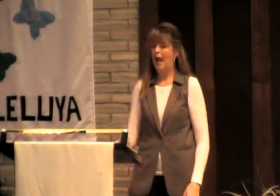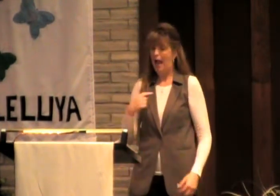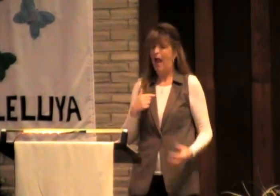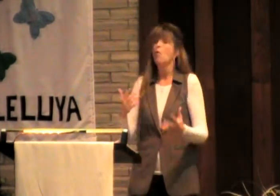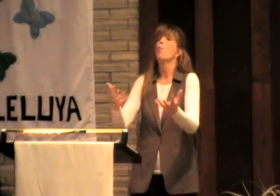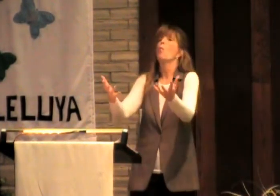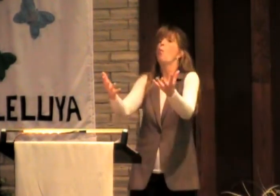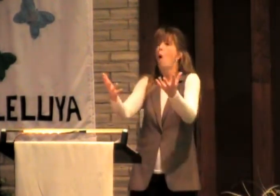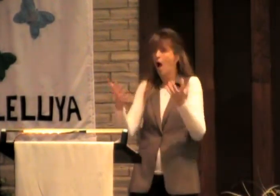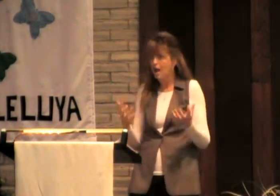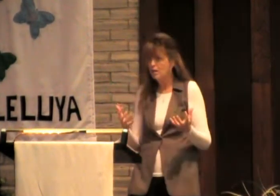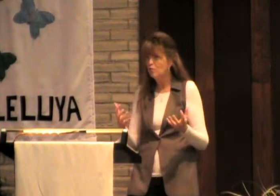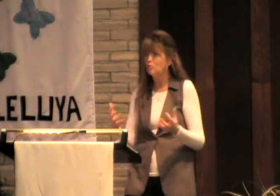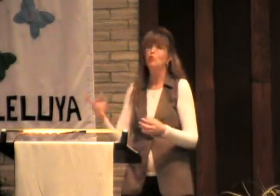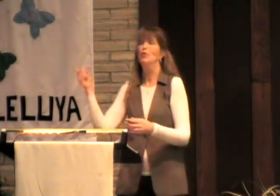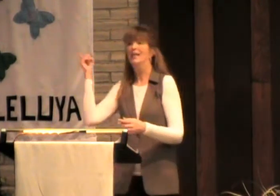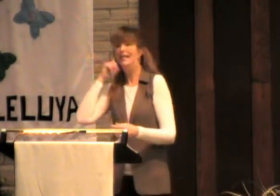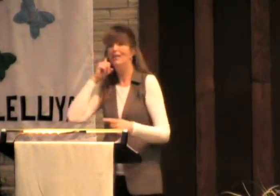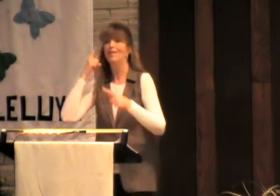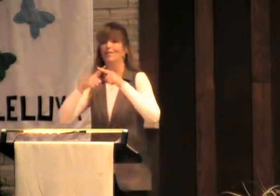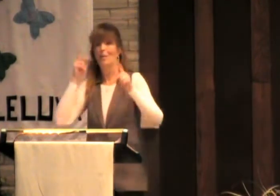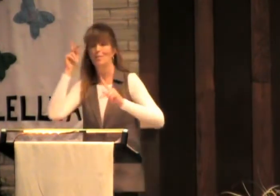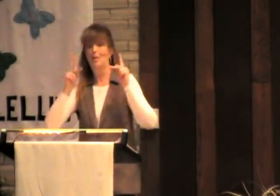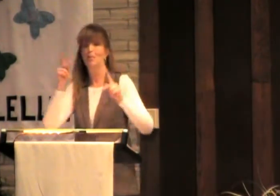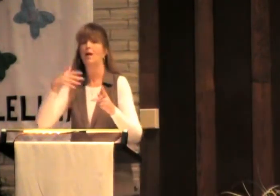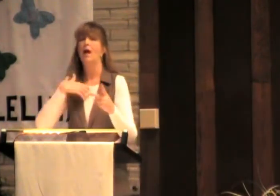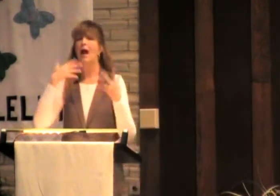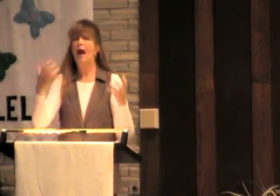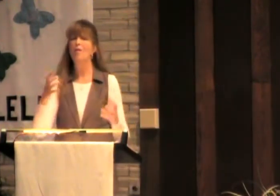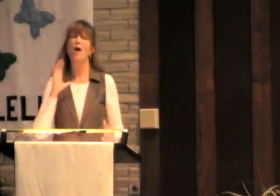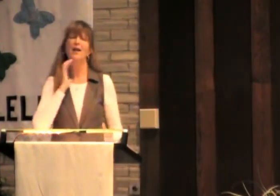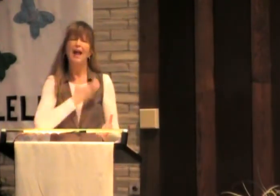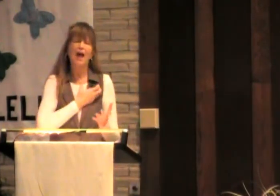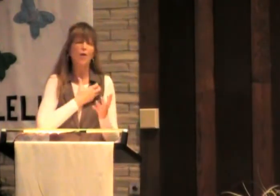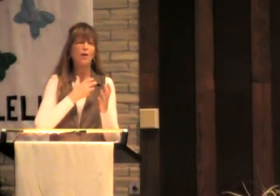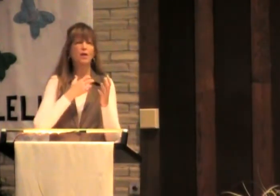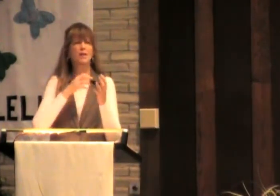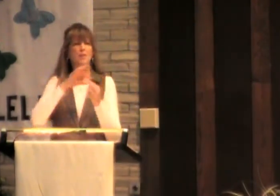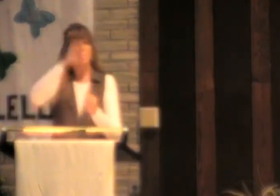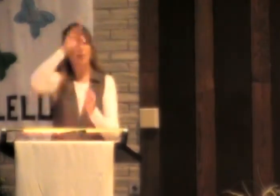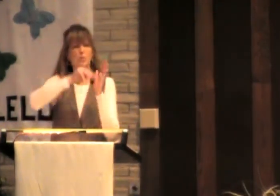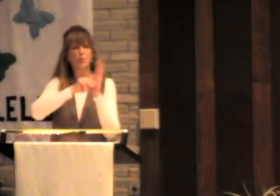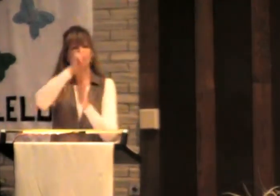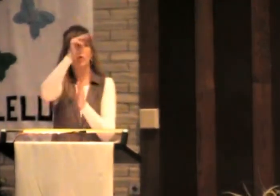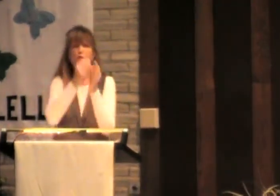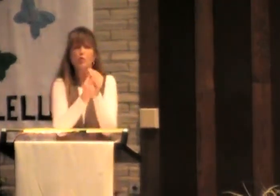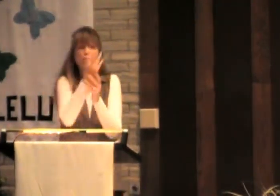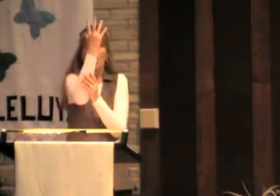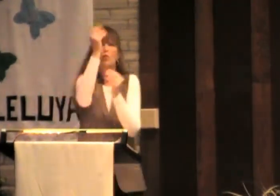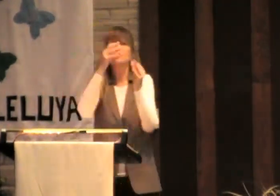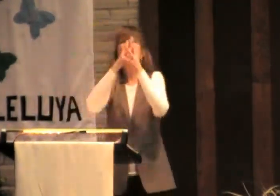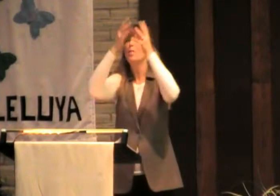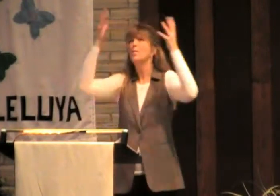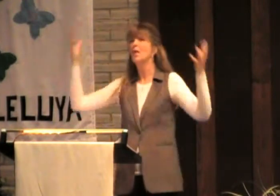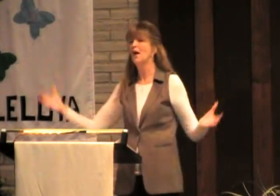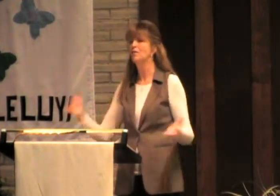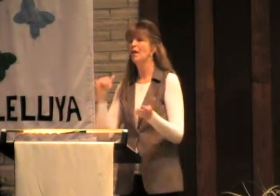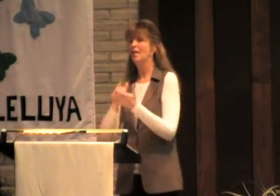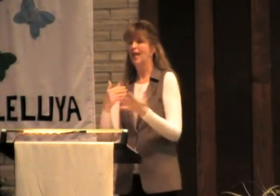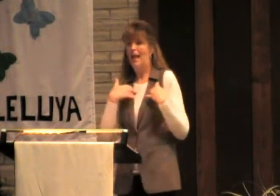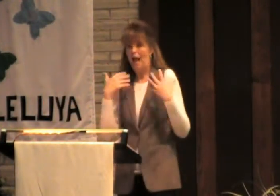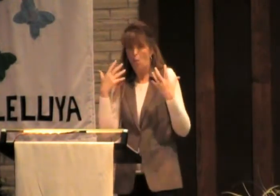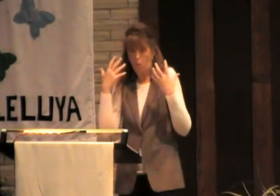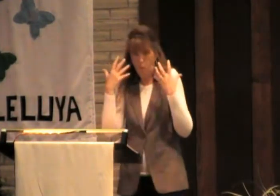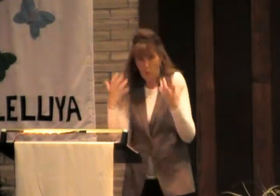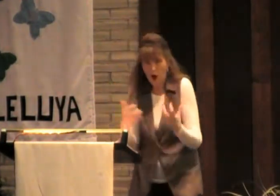happy. I want to hear from people. I want our spiritual maturity to